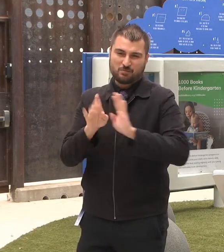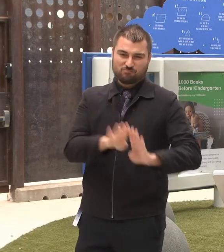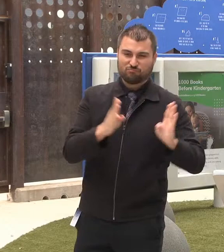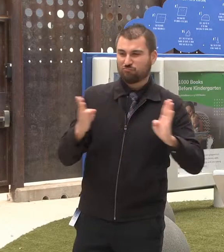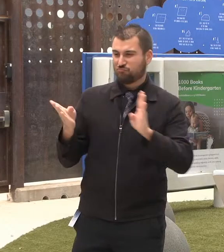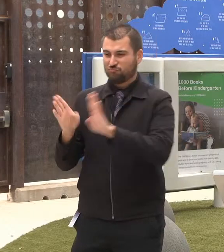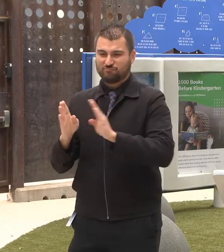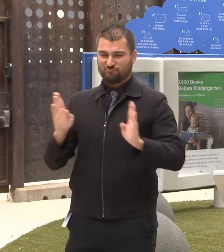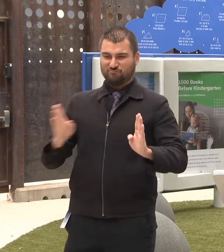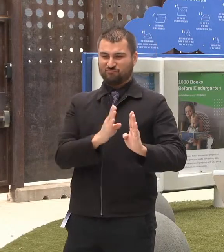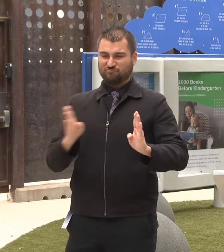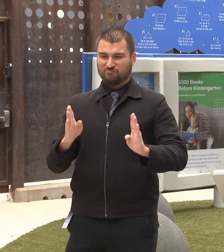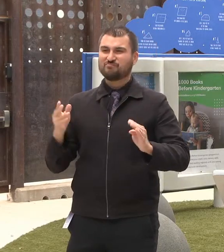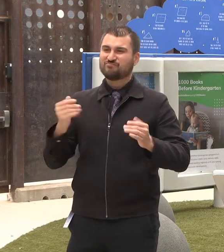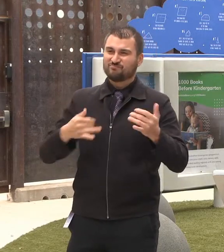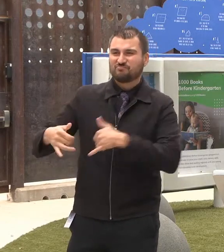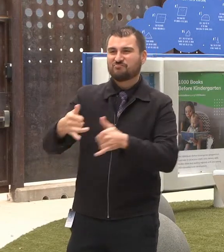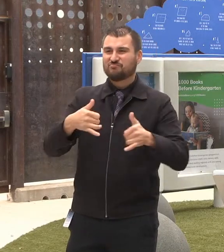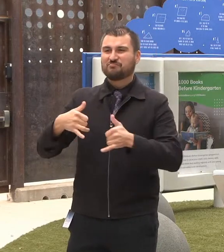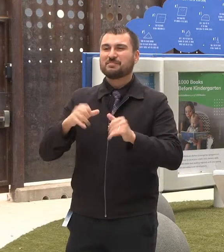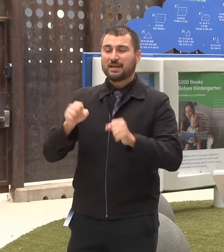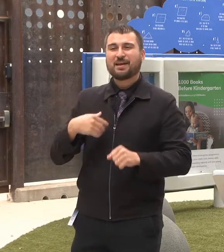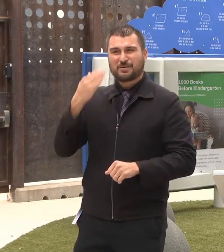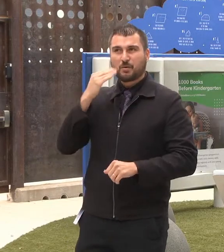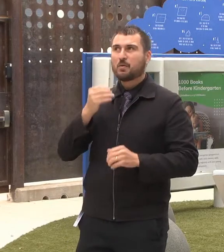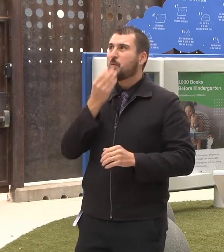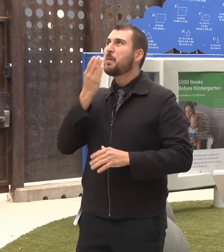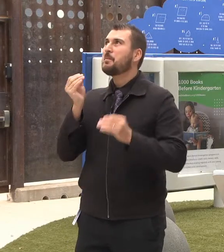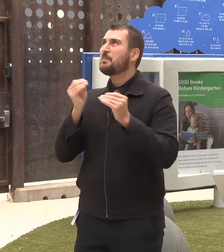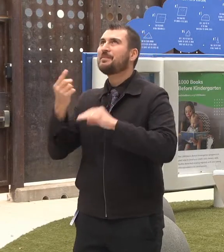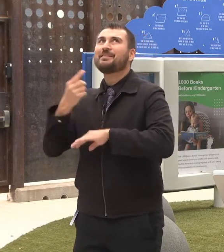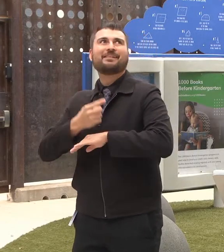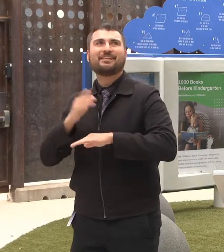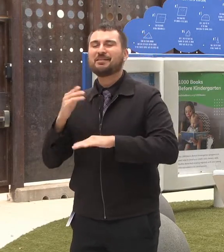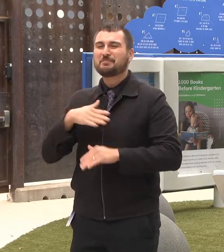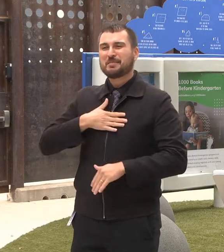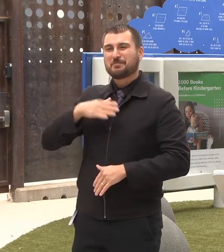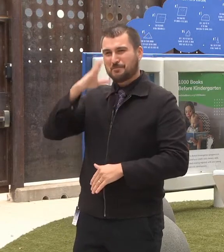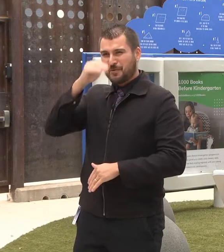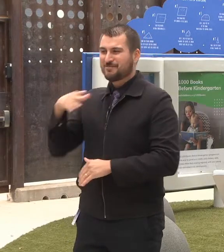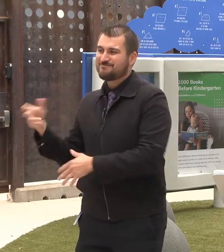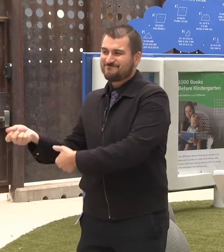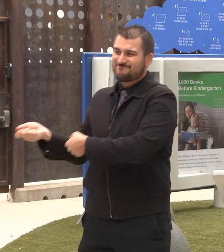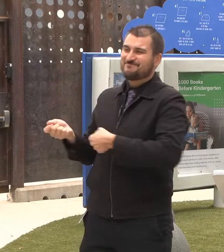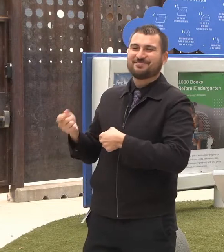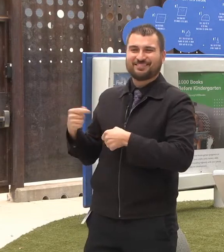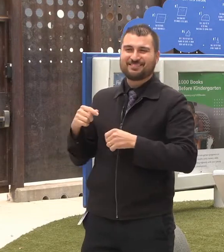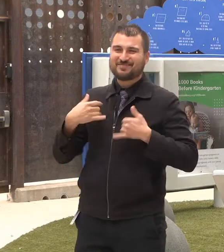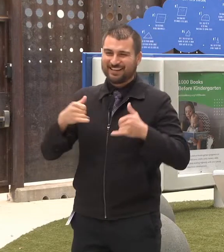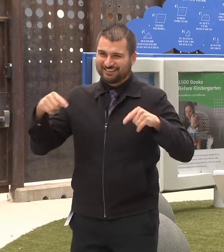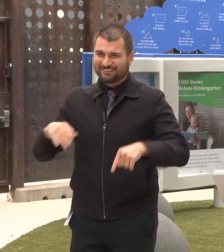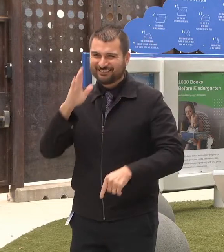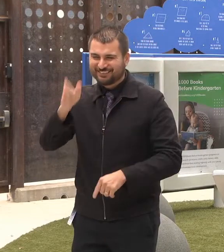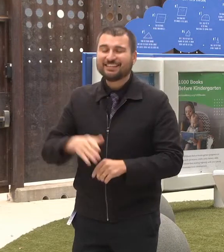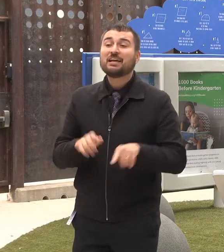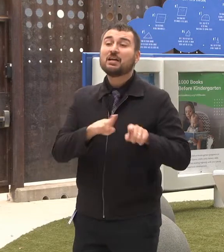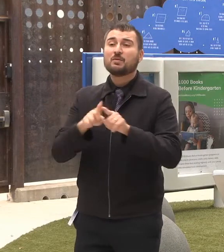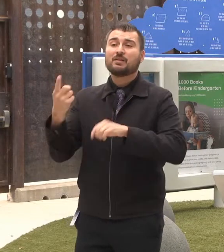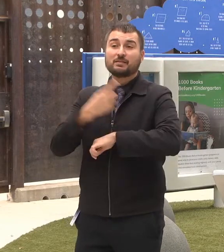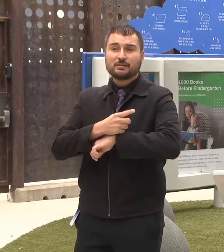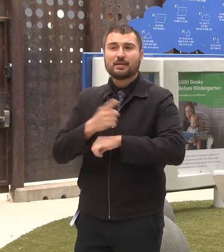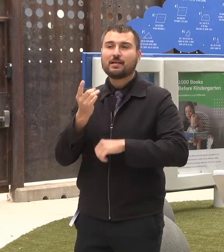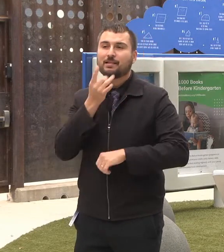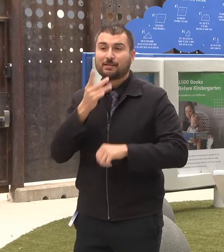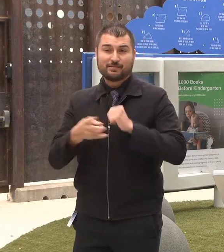here and to check it out, hopefully when we get a warmer day. So just a reminder that daylight savings time is also